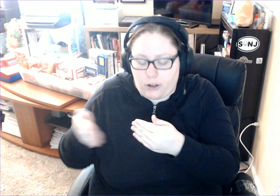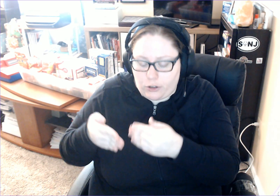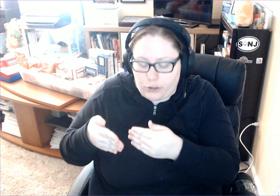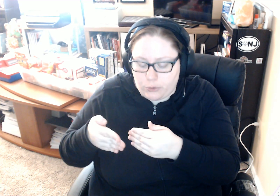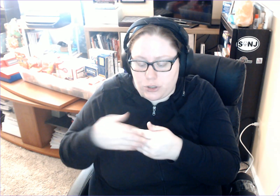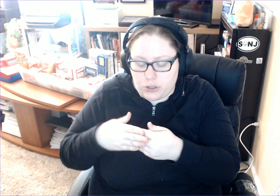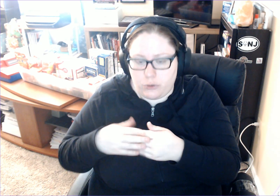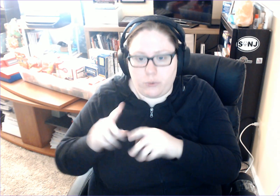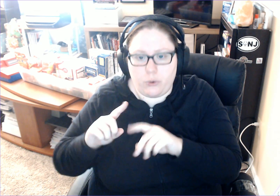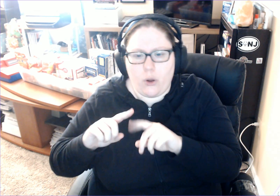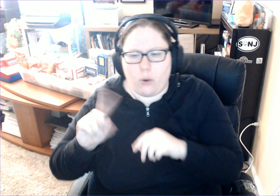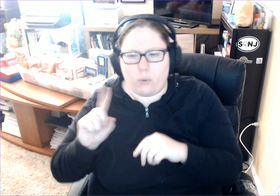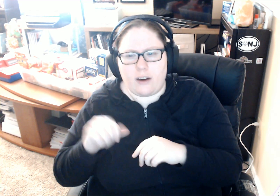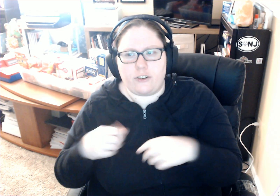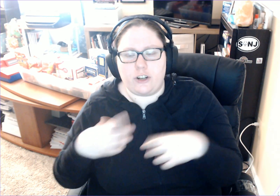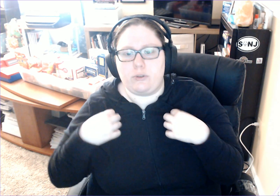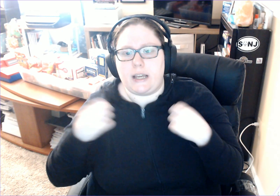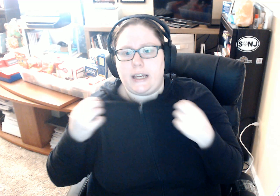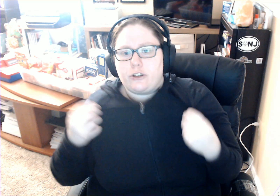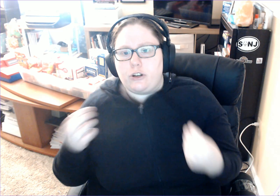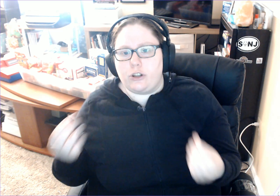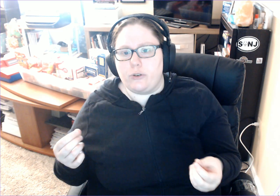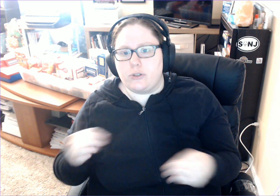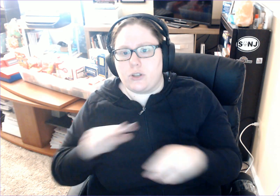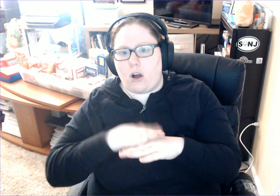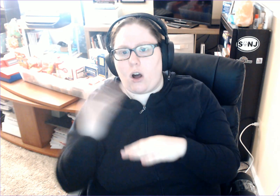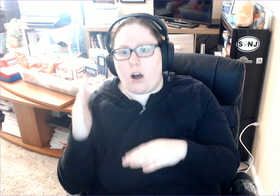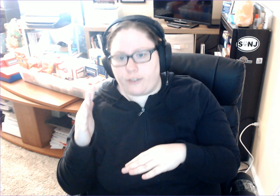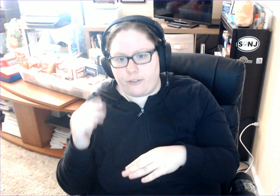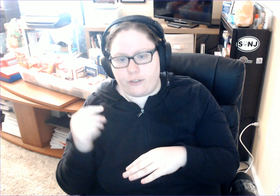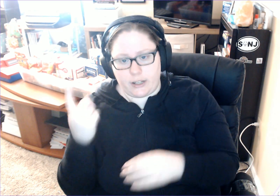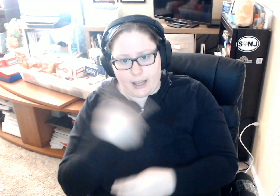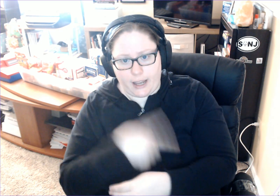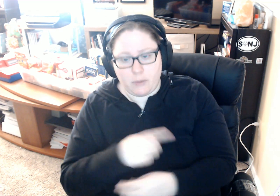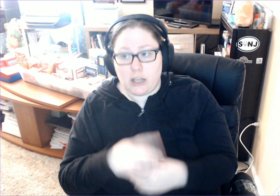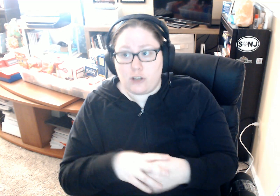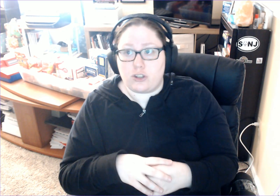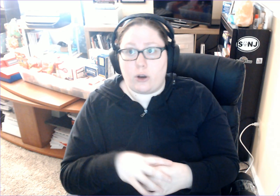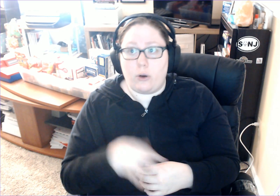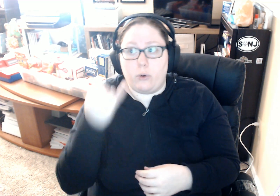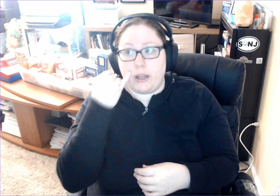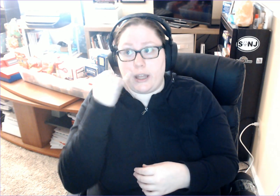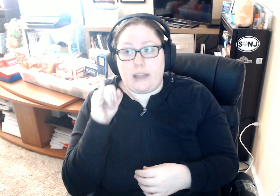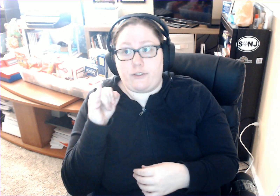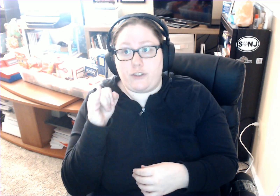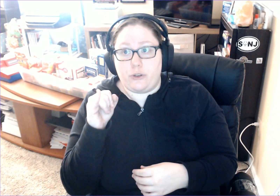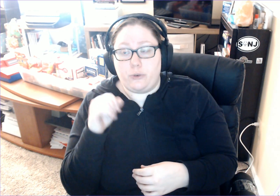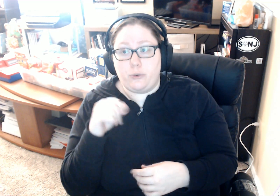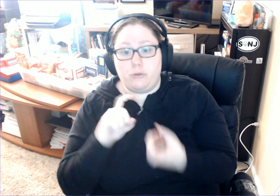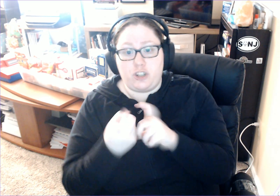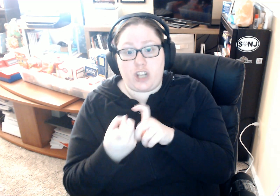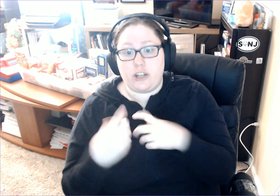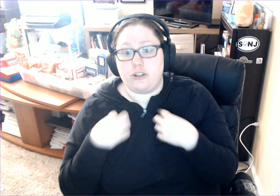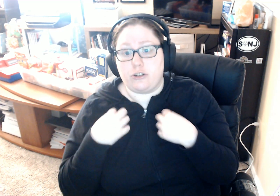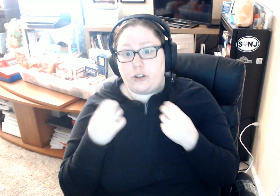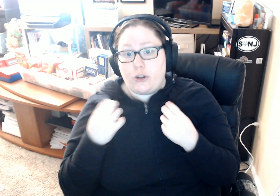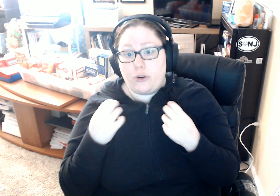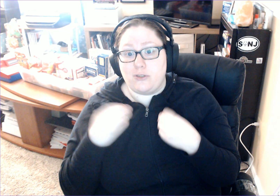close to wherever you take your clothes off for the day. So if you change your clothes in